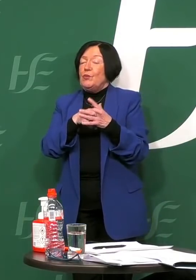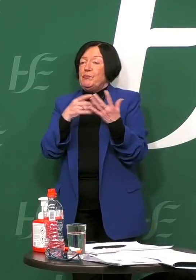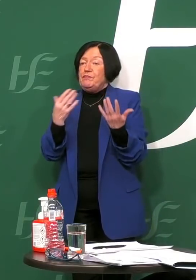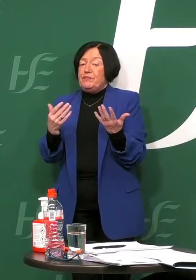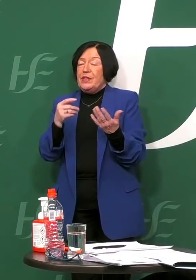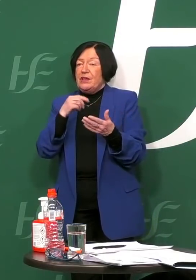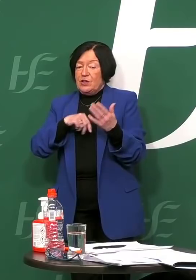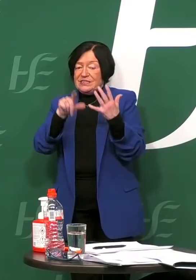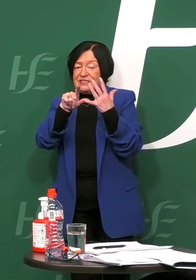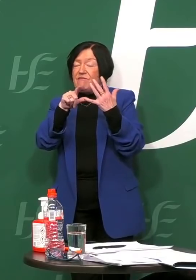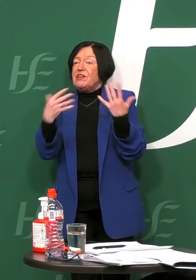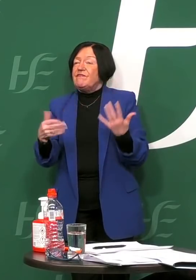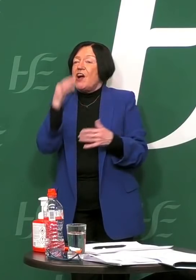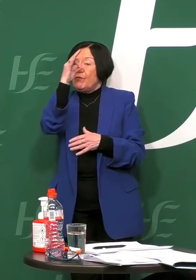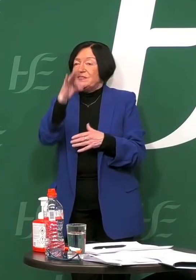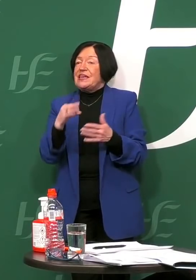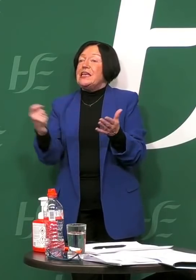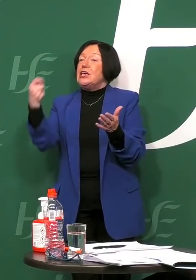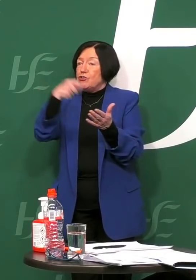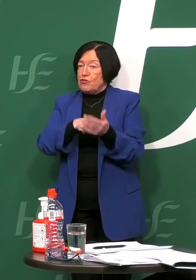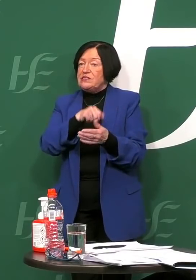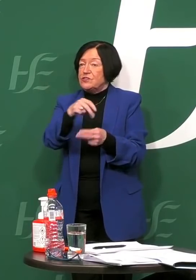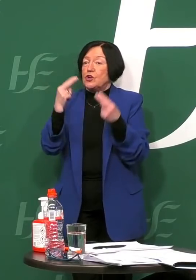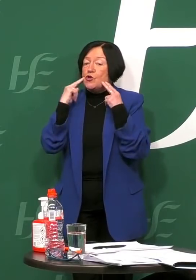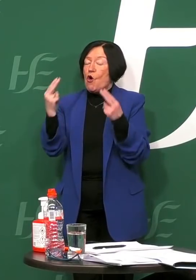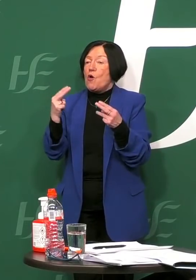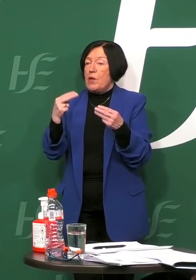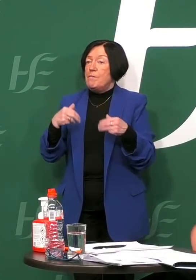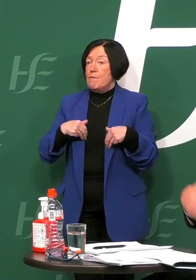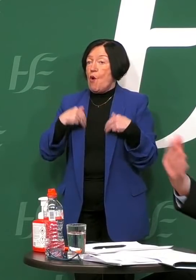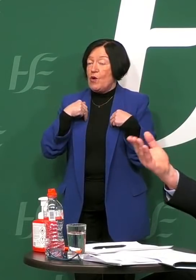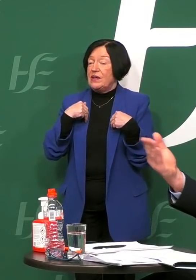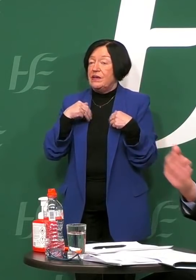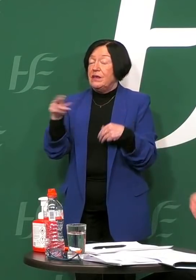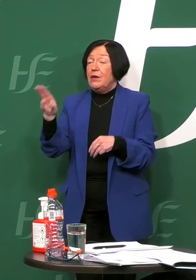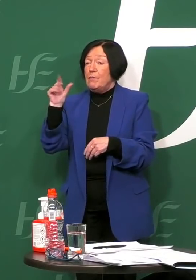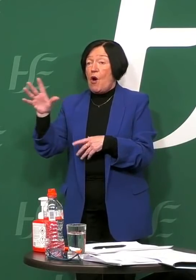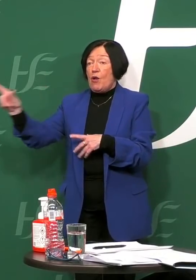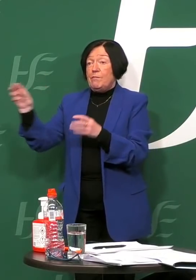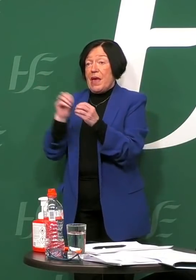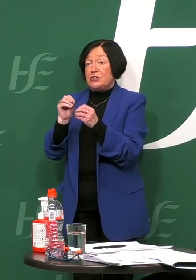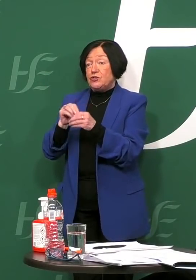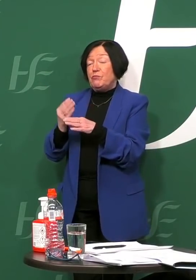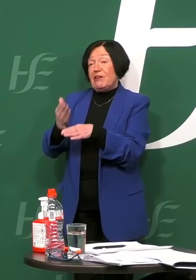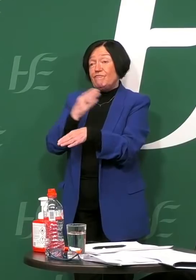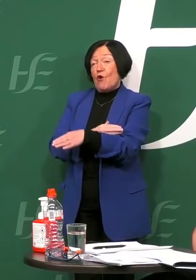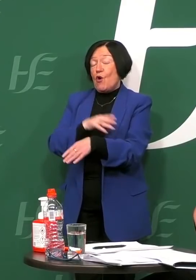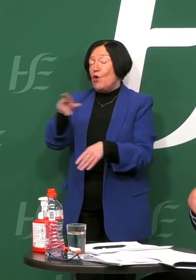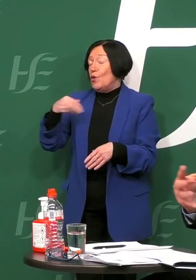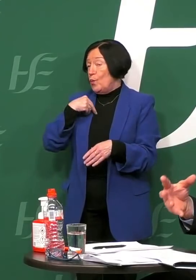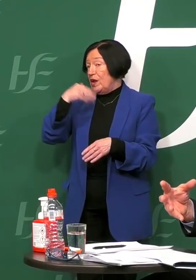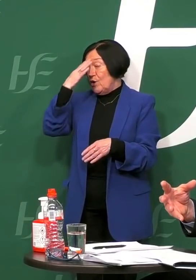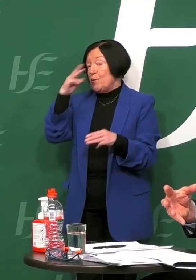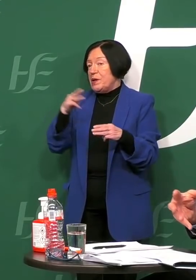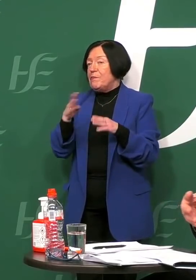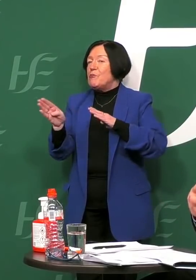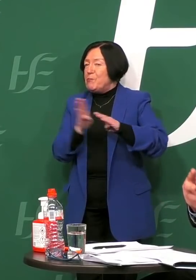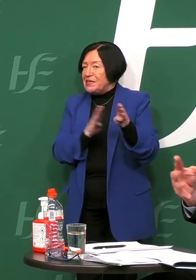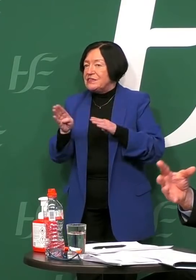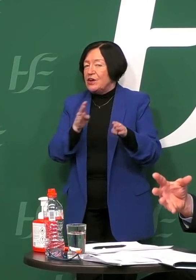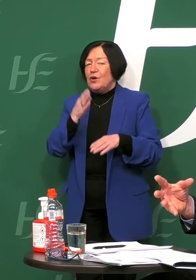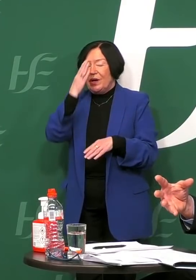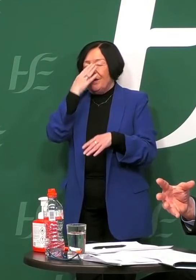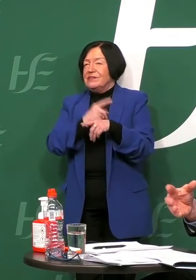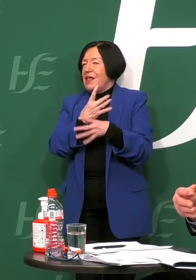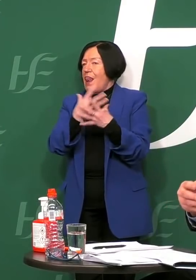practically 75% increase in terms of their normal morning time work. Paul said it earlier, just to say, we know that people are busier. We know